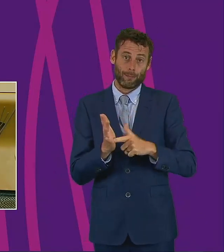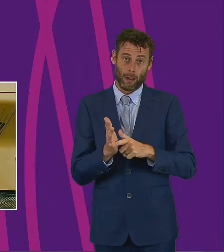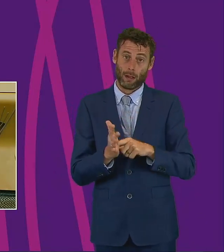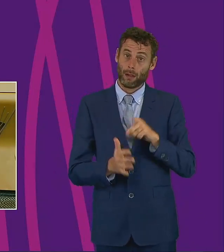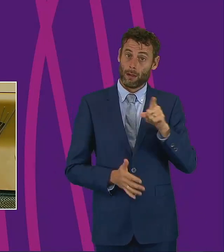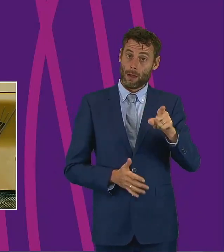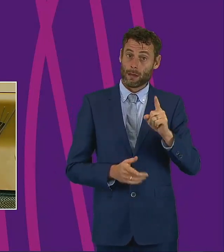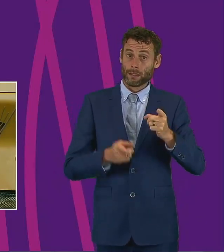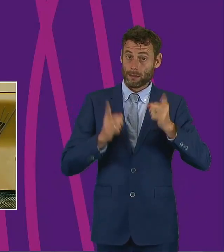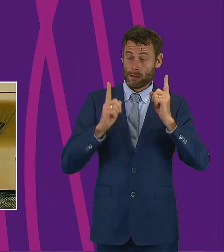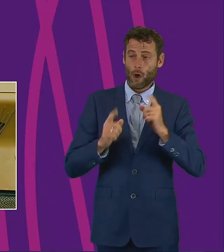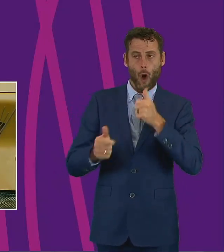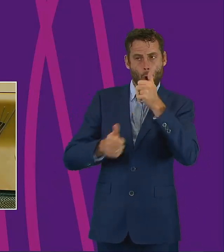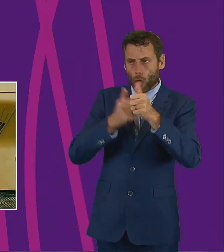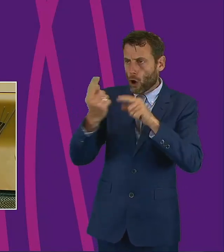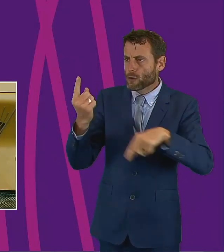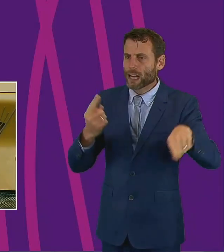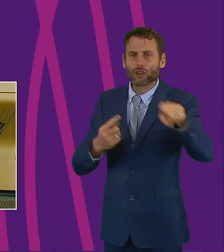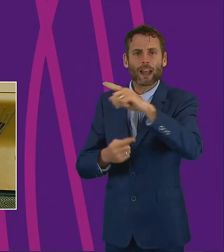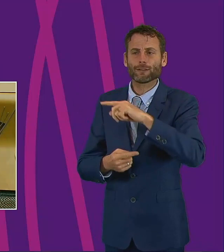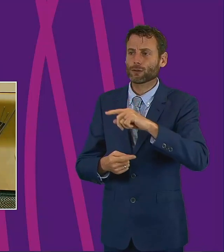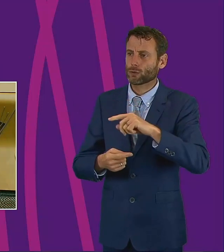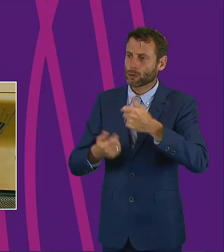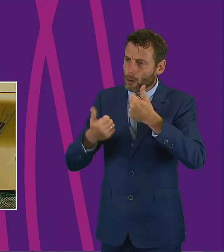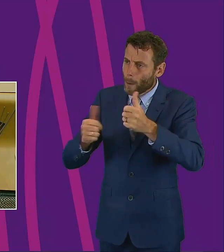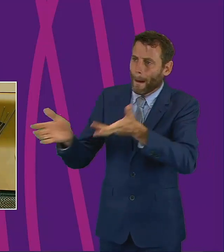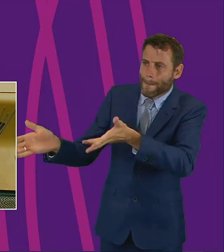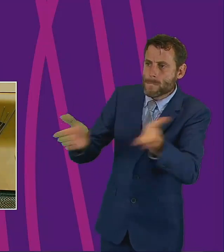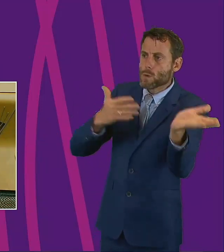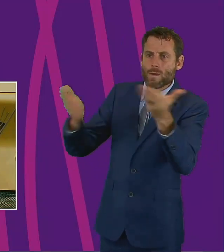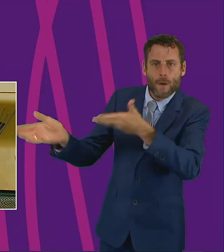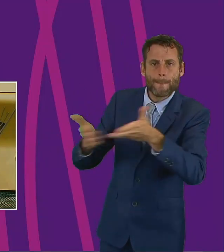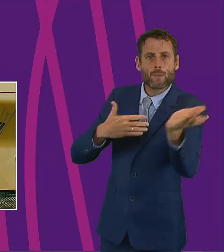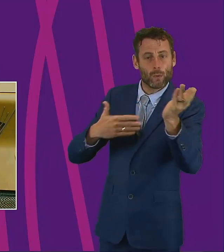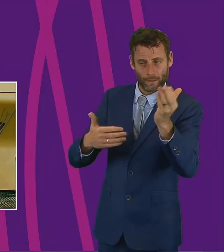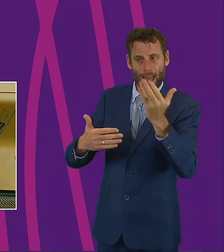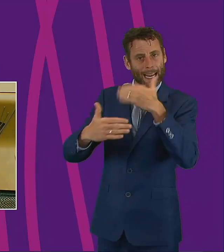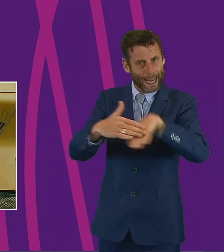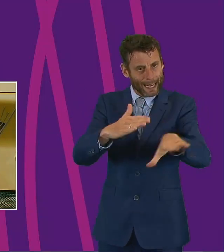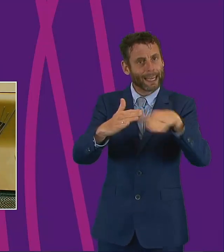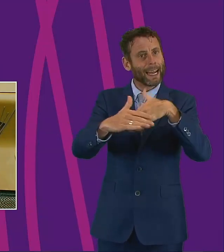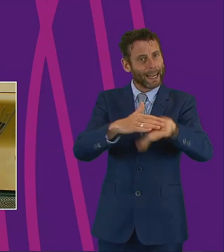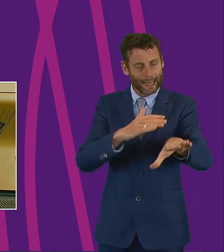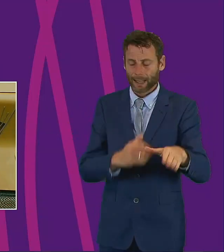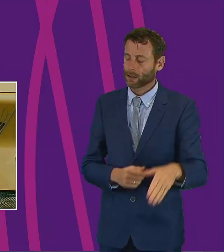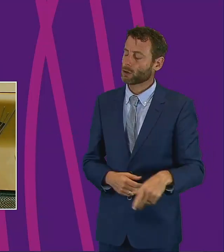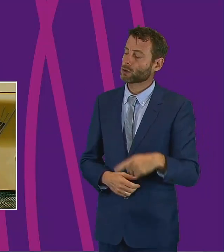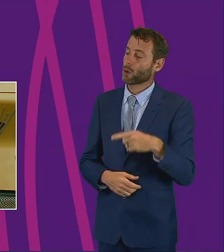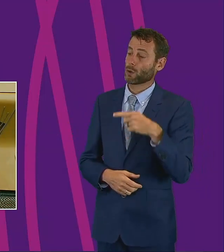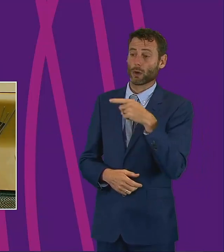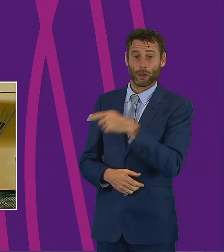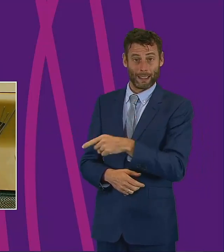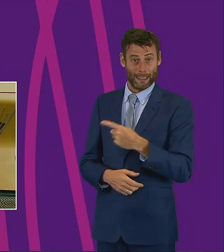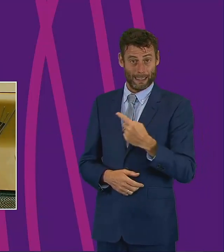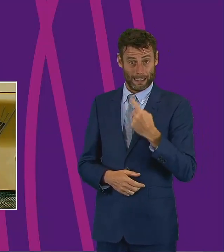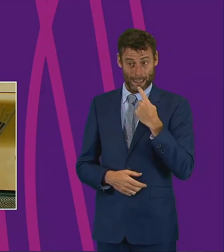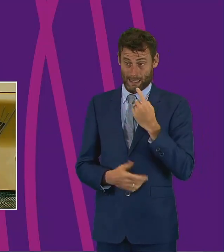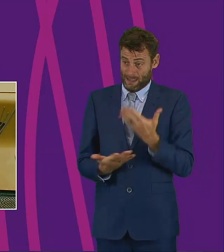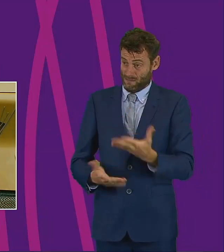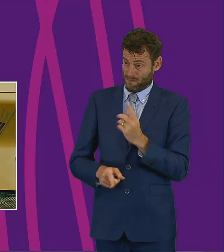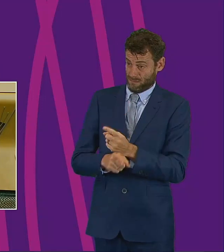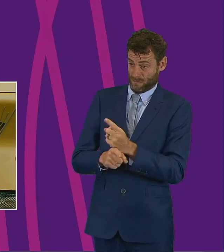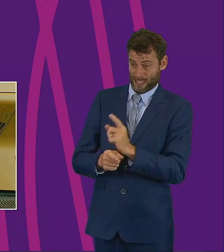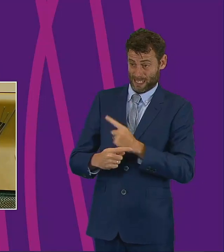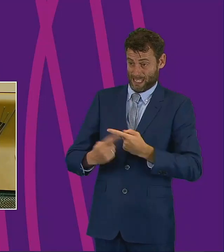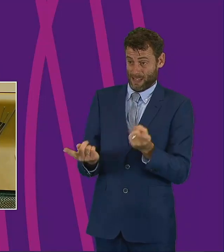their tremendous progress in doing so. So we've learned, despite the First Minister's previous protestations, changed today, that the